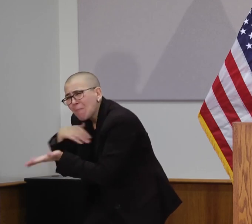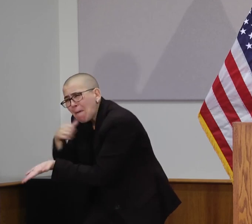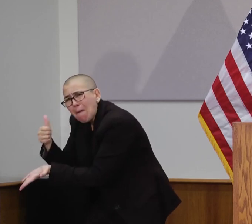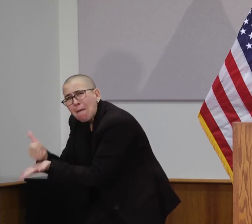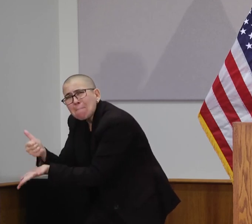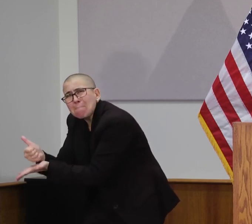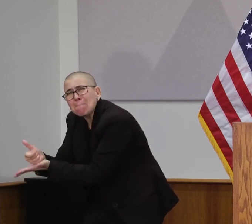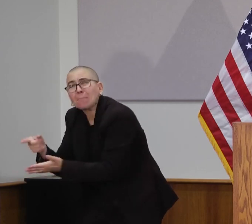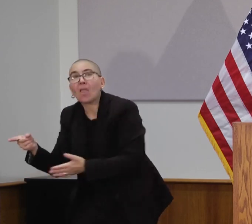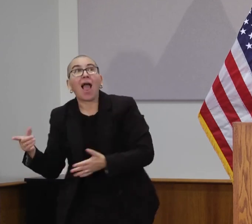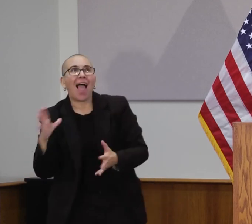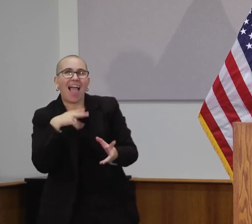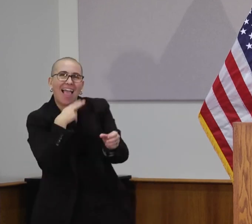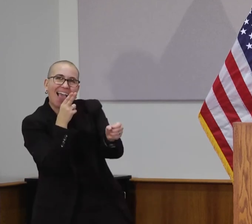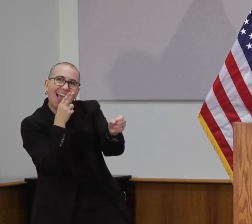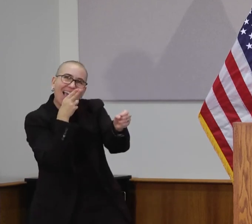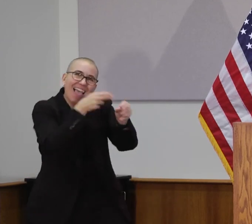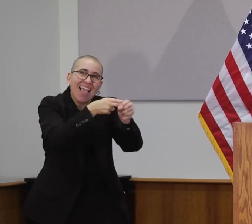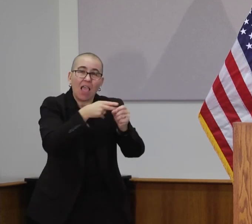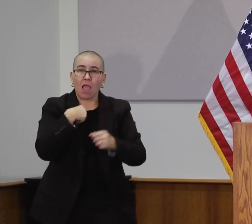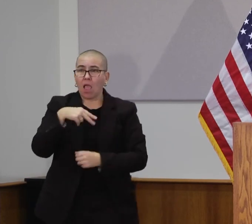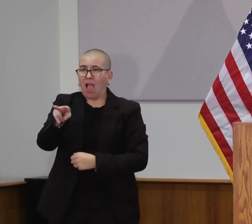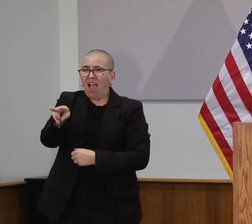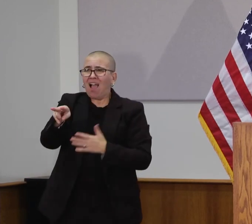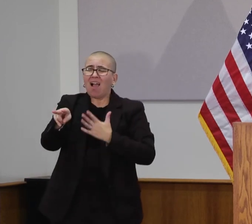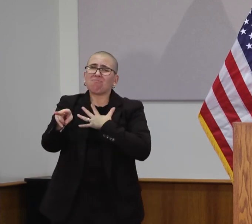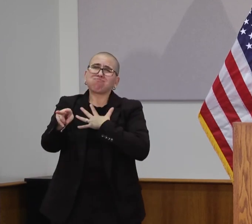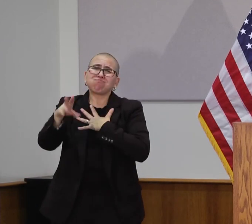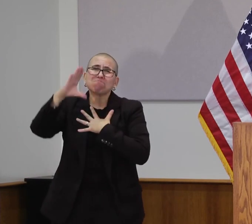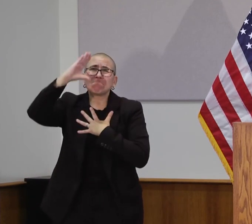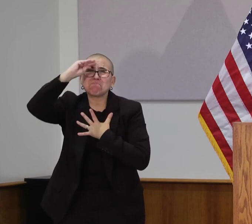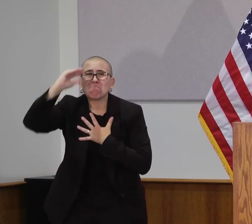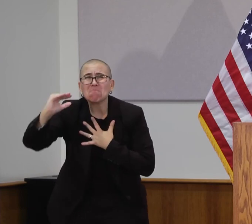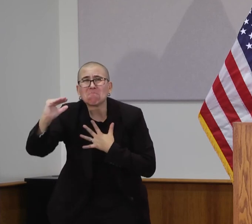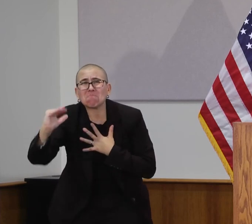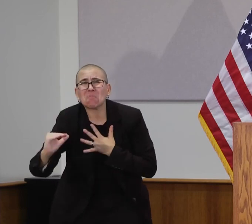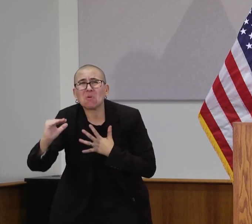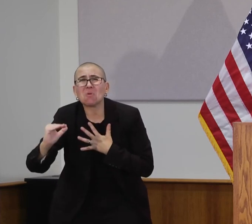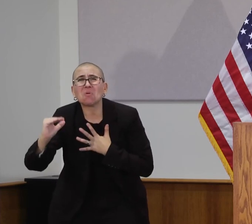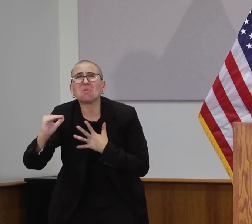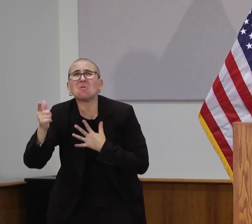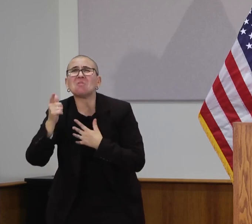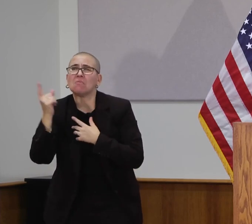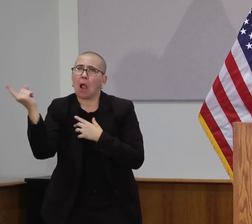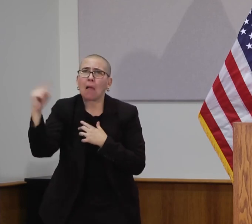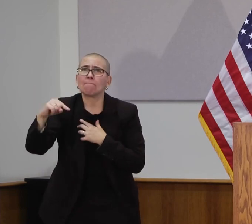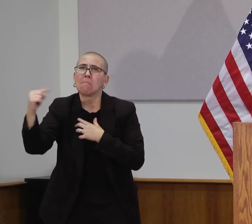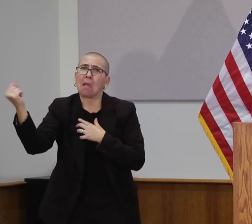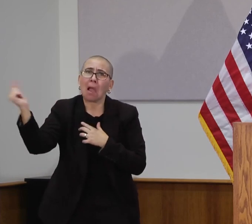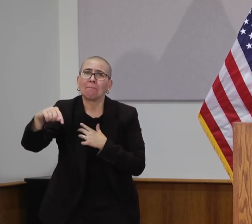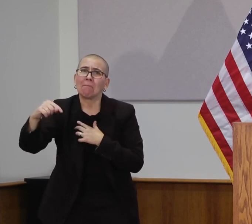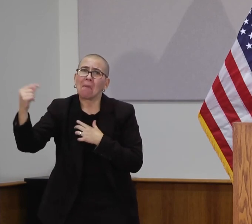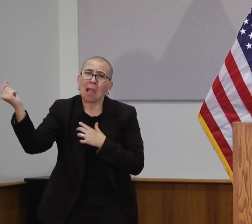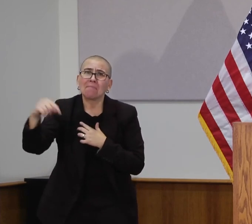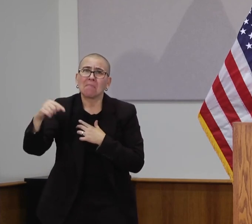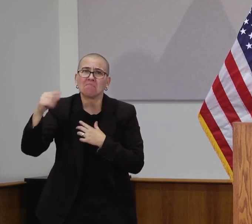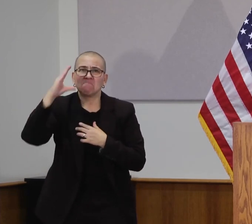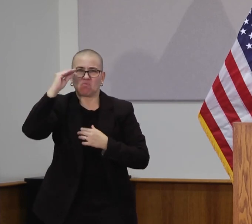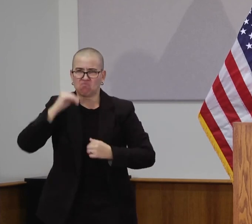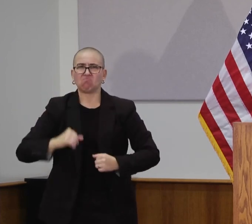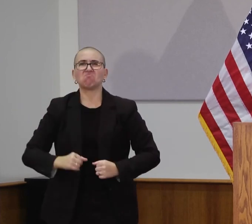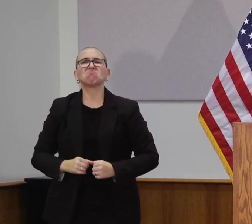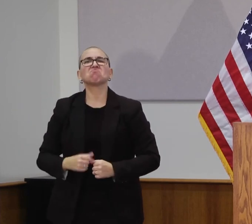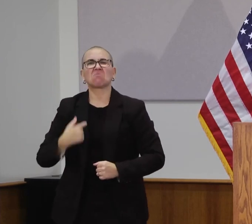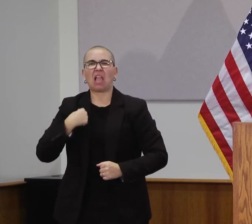I watched him over the summer and into the fall until it snowed get much better at this. And he told me, you know, I see you on